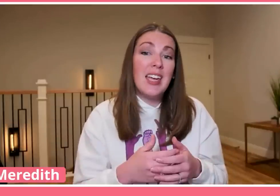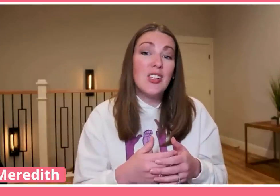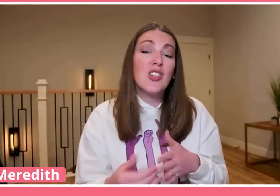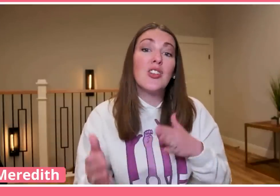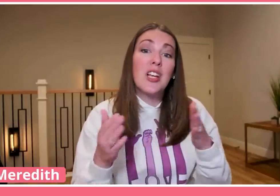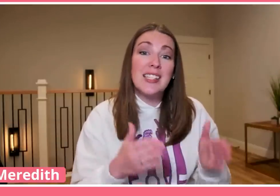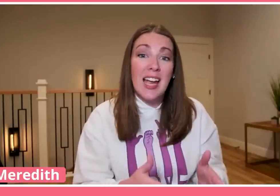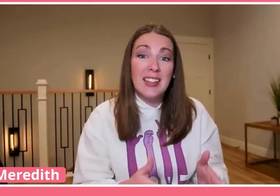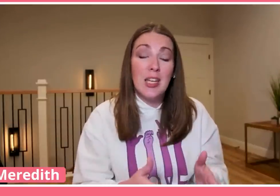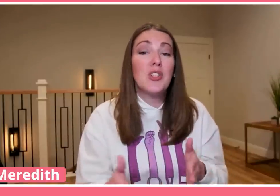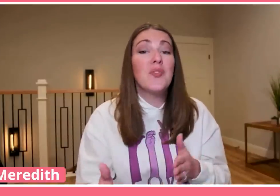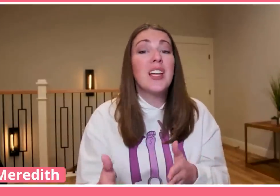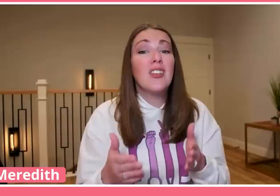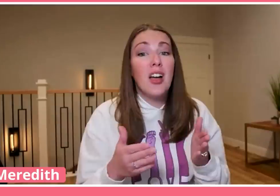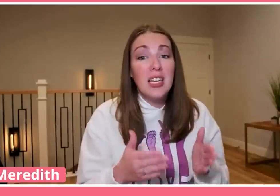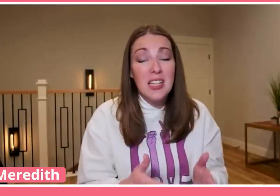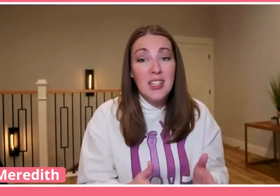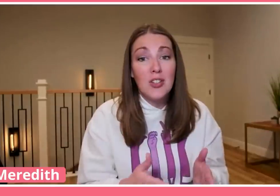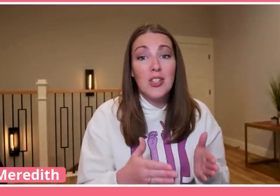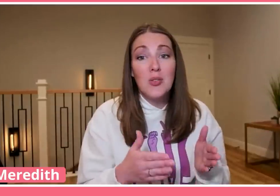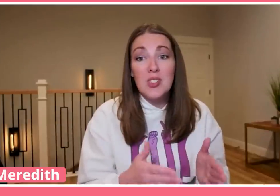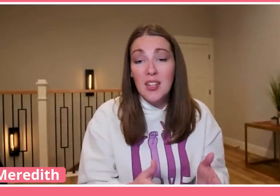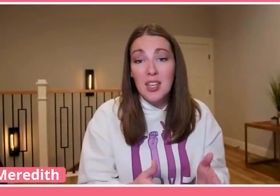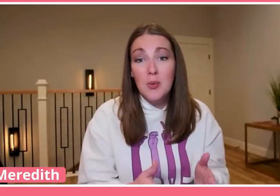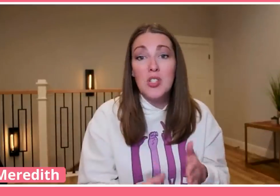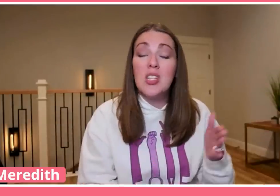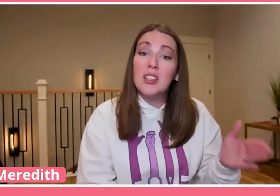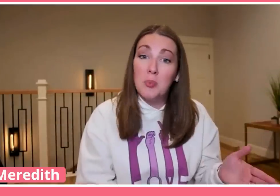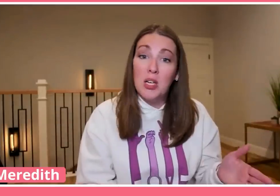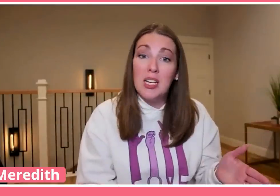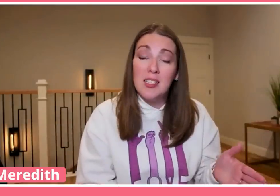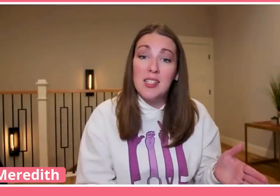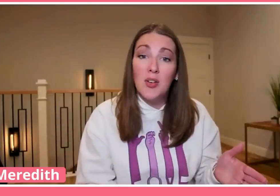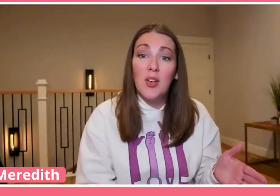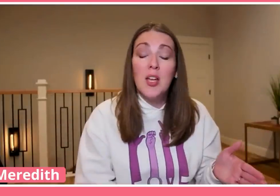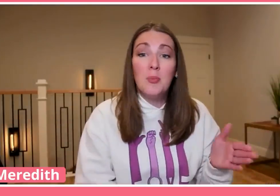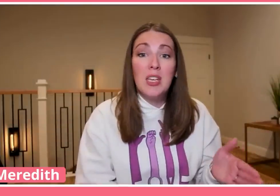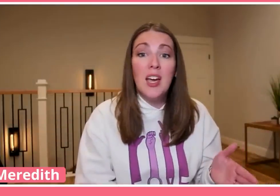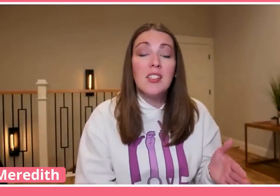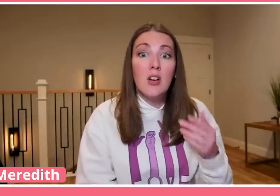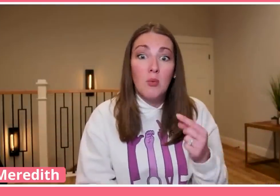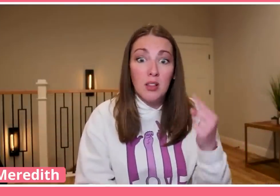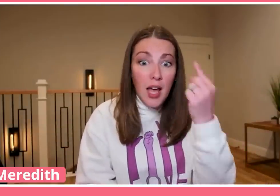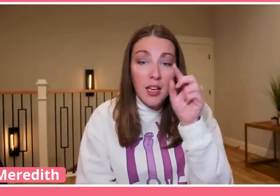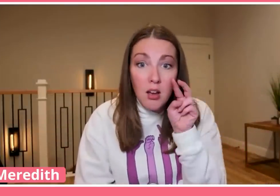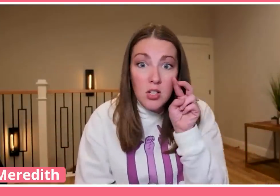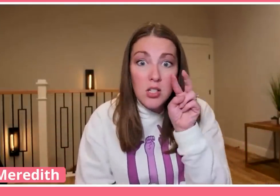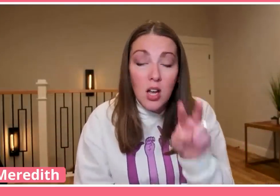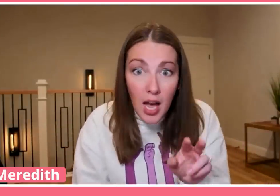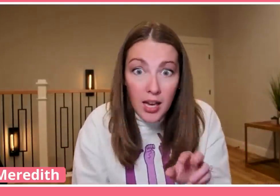start learning sign language and find it a lot easier to use sign language than lip reading itself, because they're not relying on just eyes